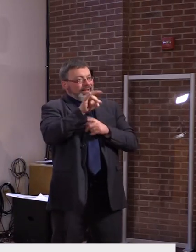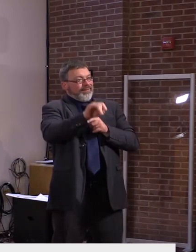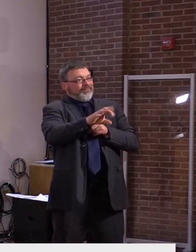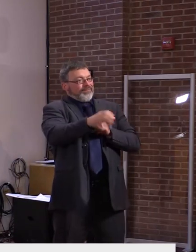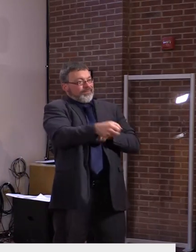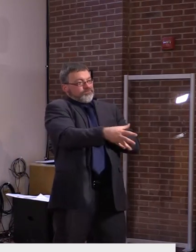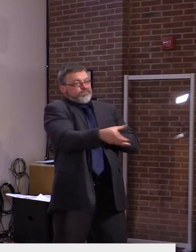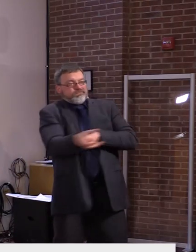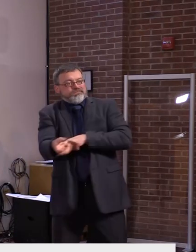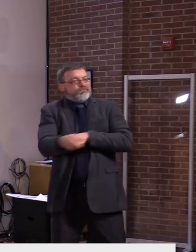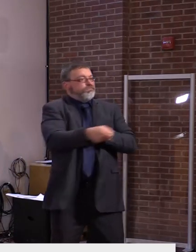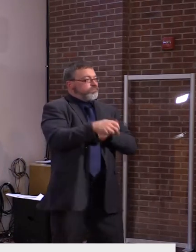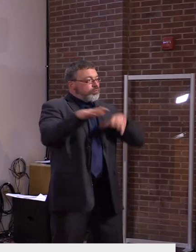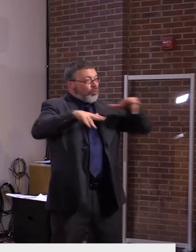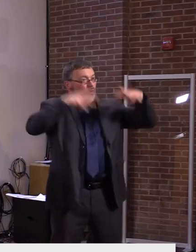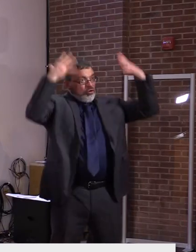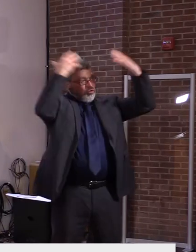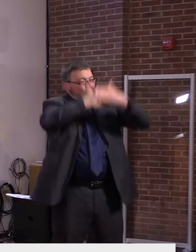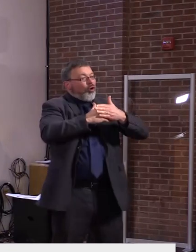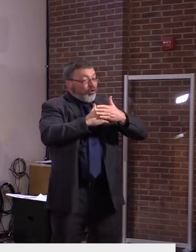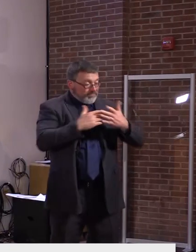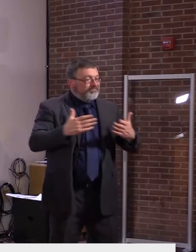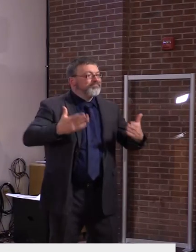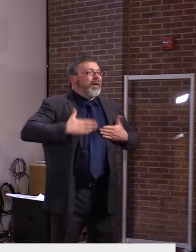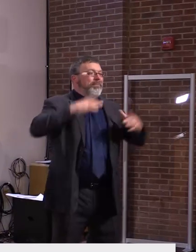happy Halloween.